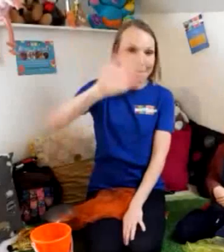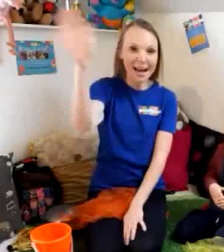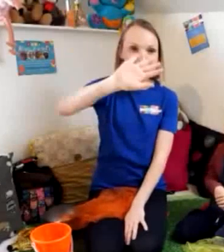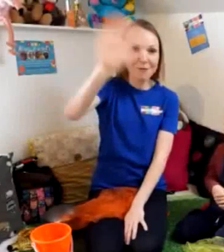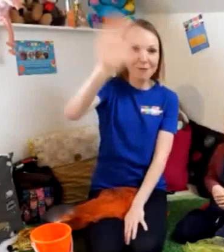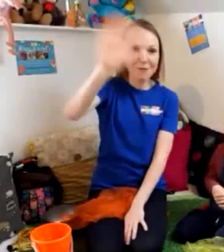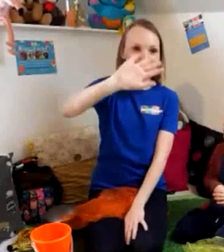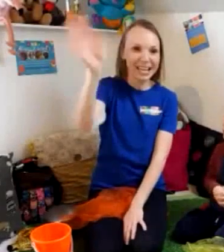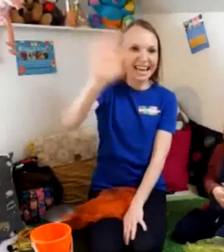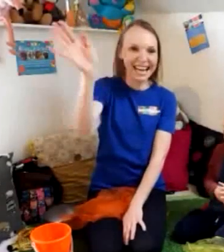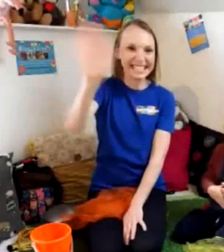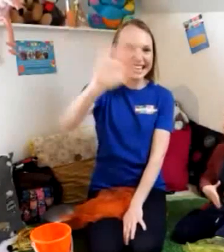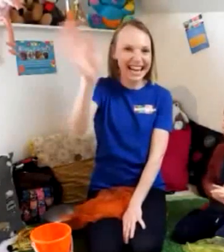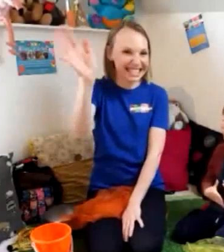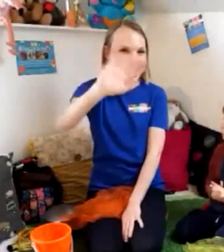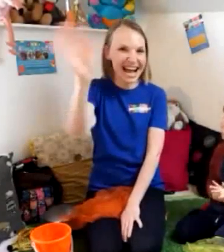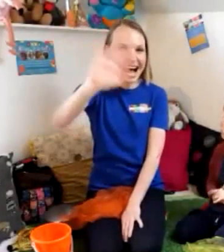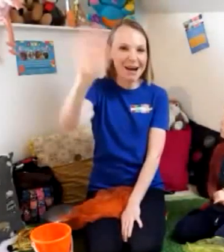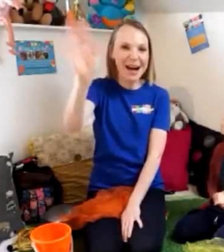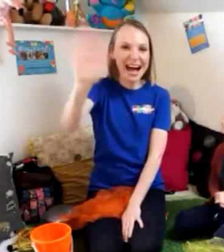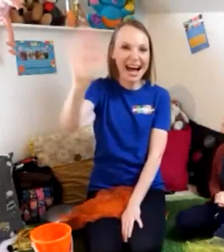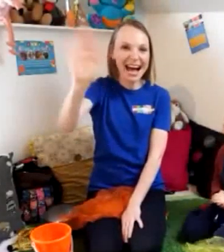Bye, everybody. See you later. Bye.